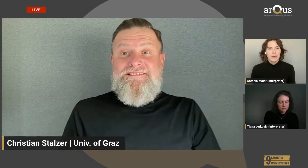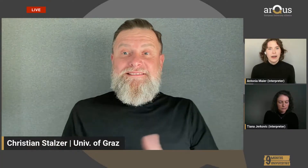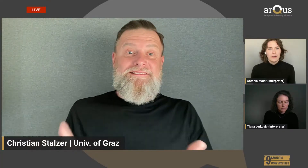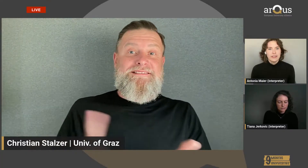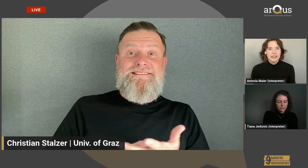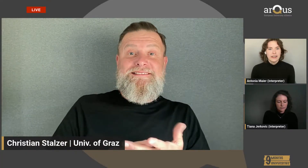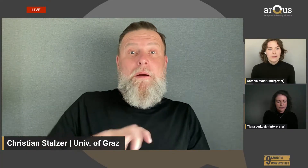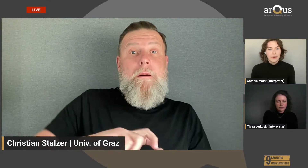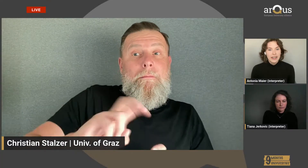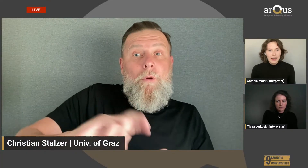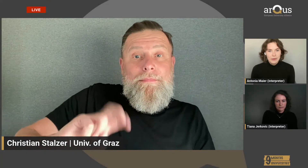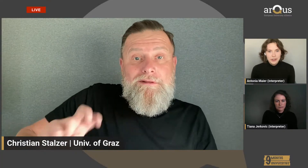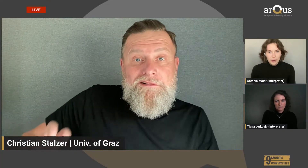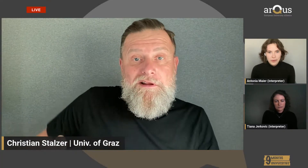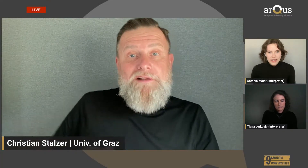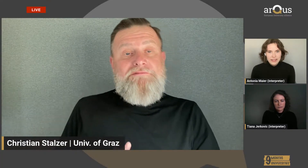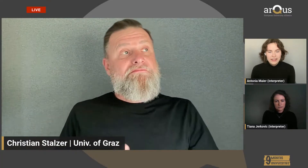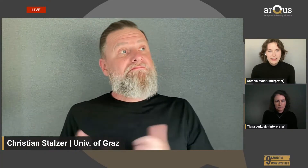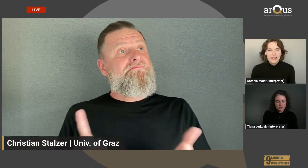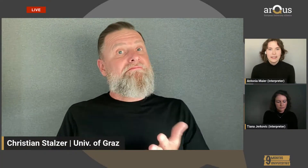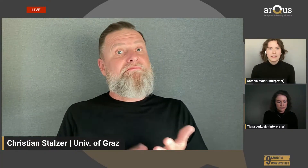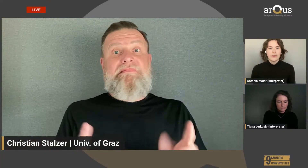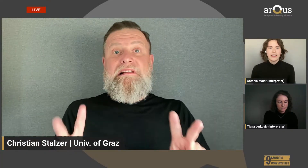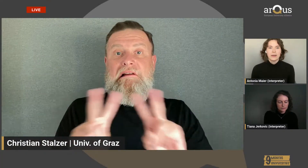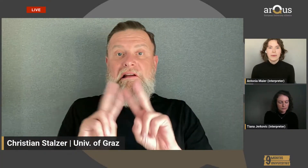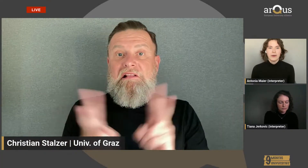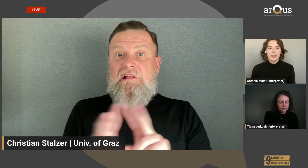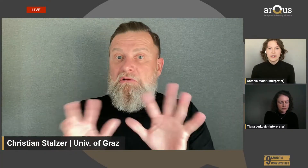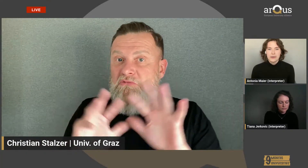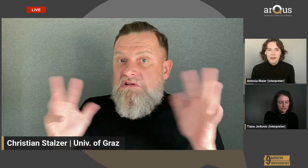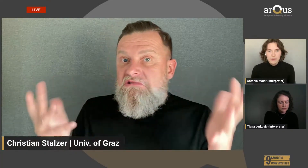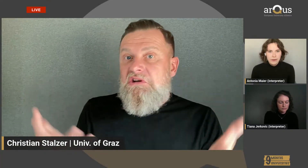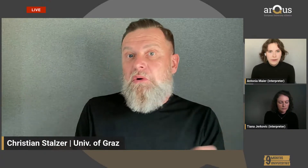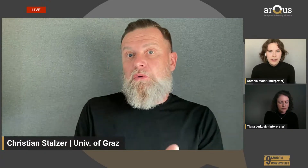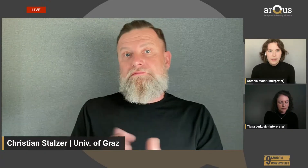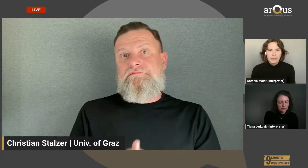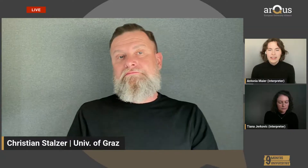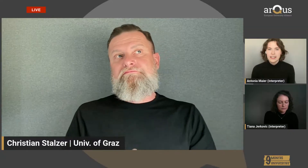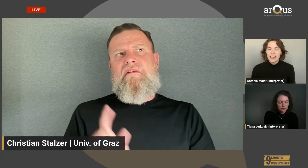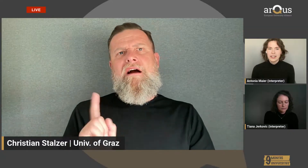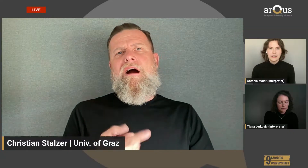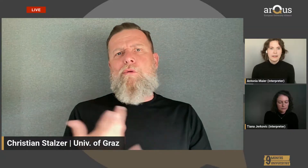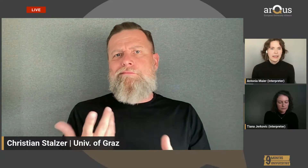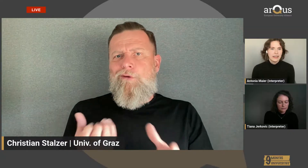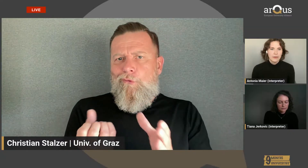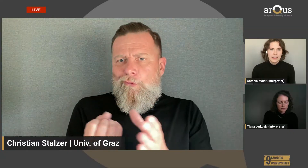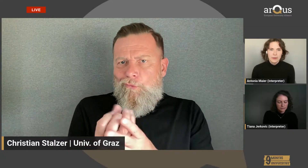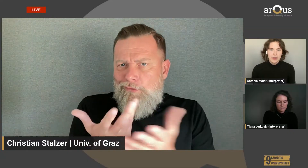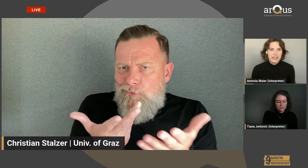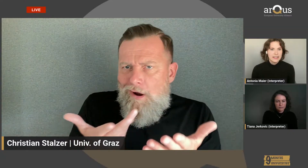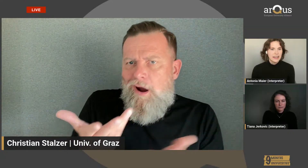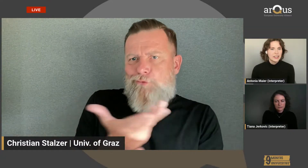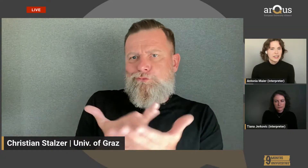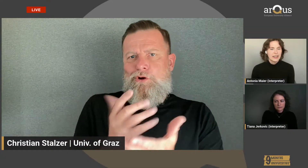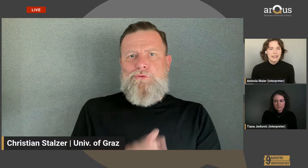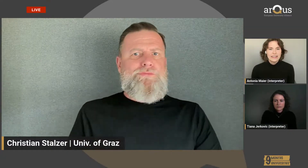think about foreign language competencies, you think about travel internationally, you think